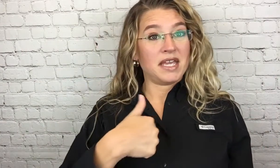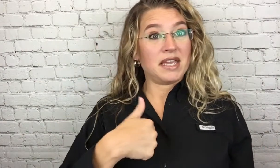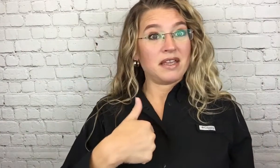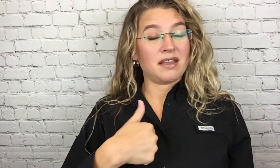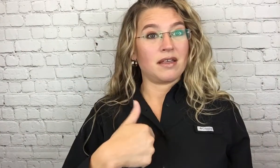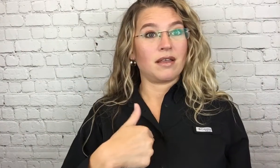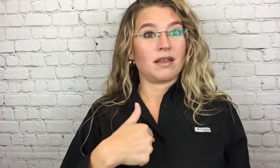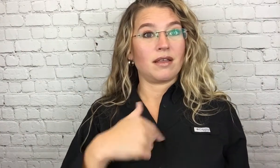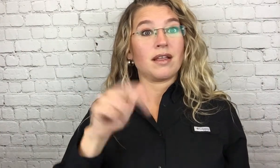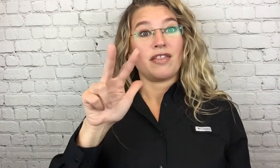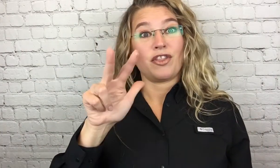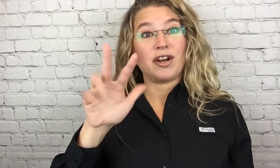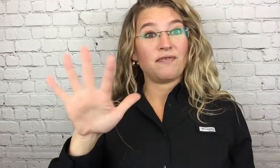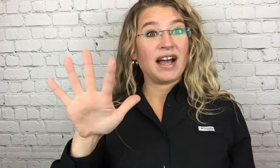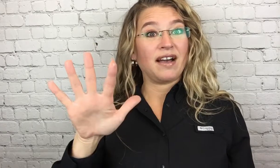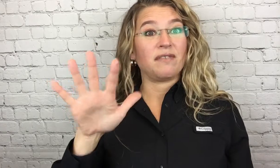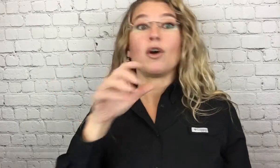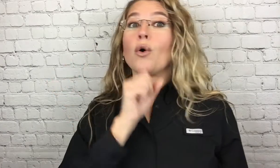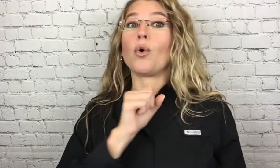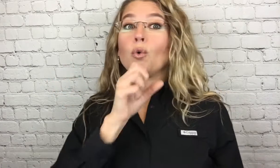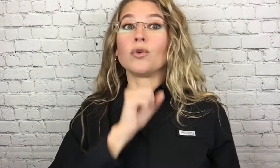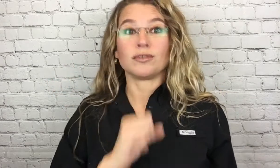Me, 35, old.